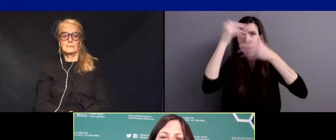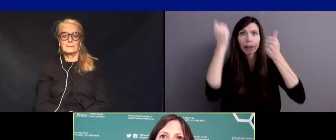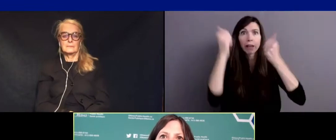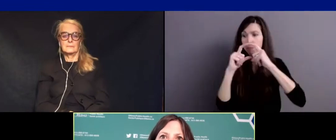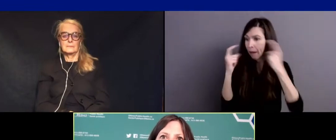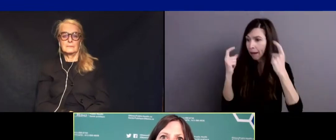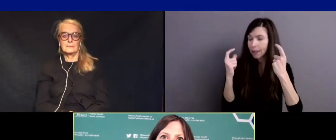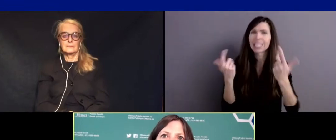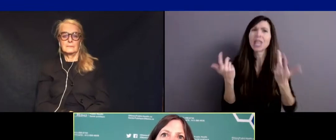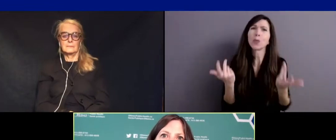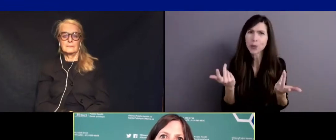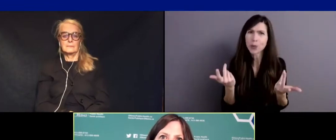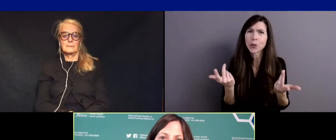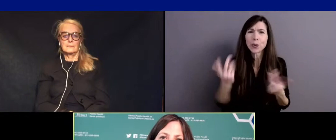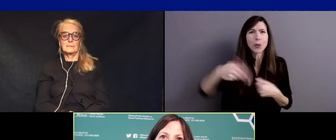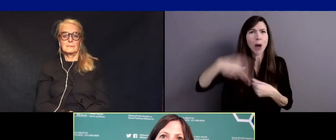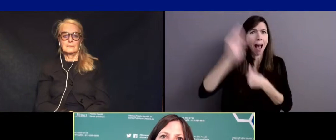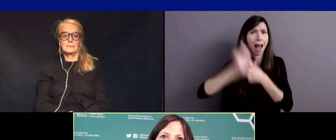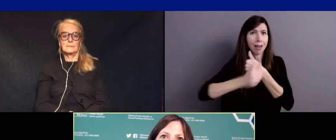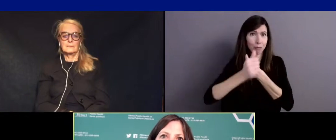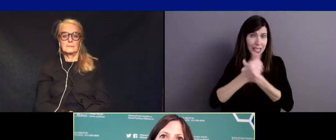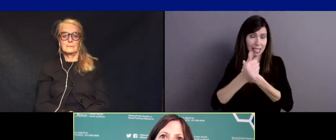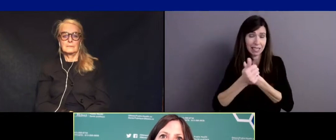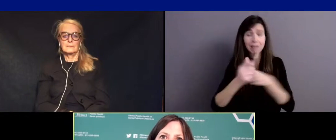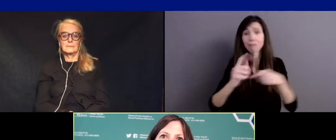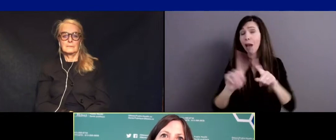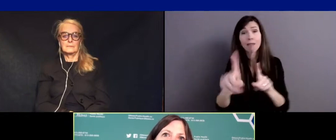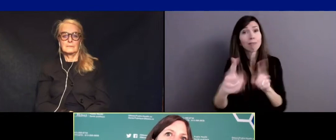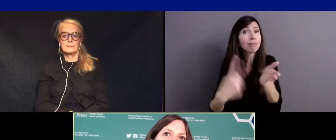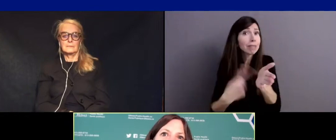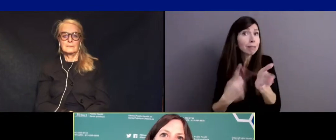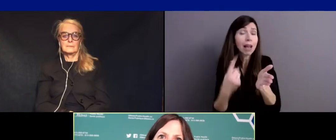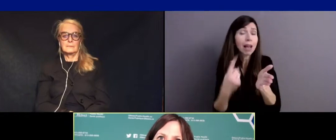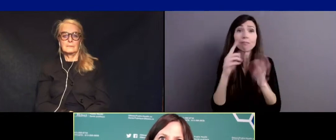people need to hear specific examples and understand,